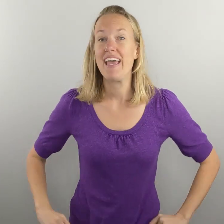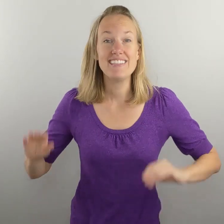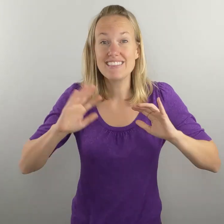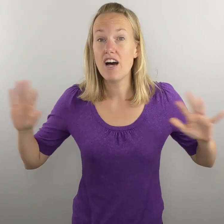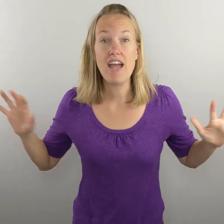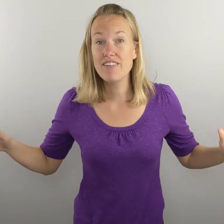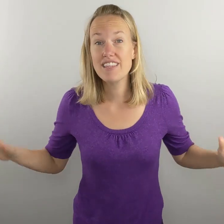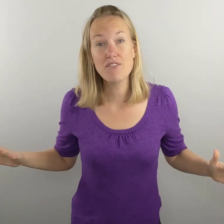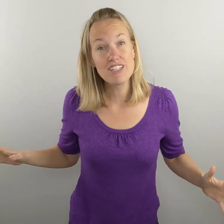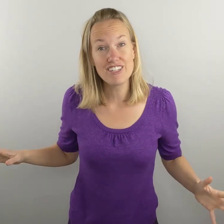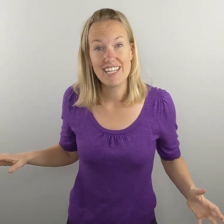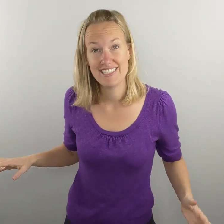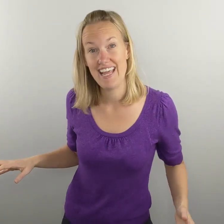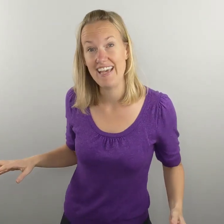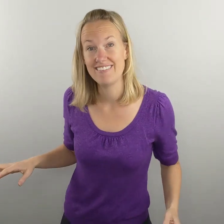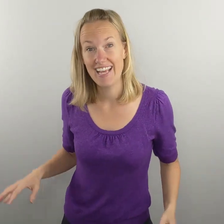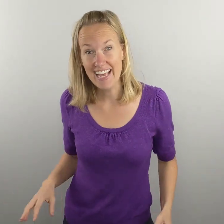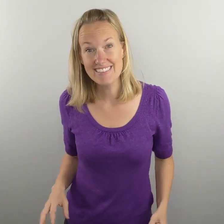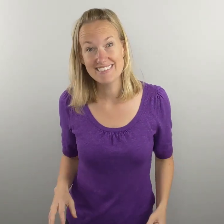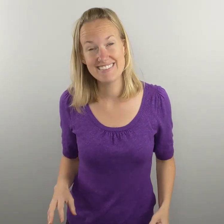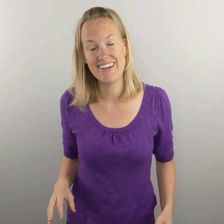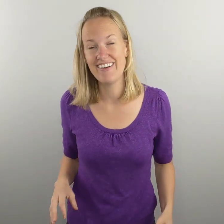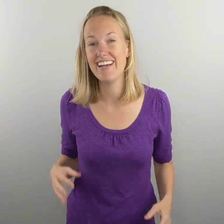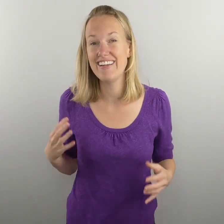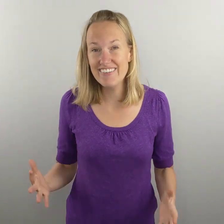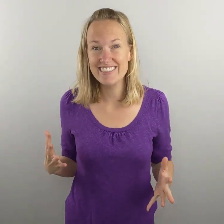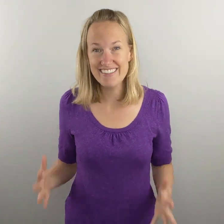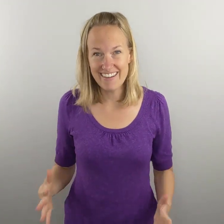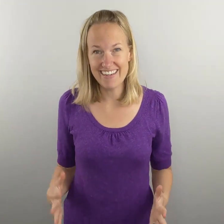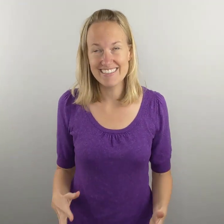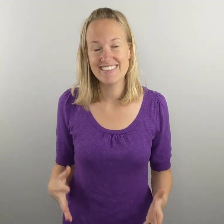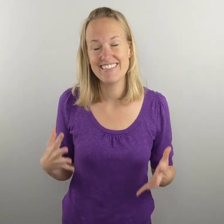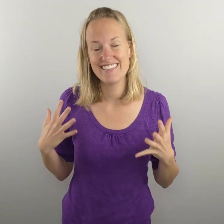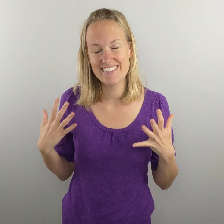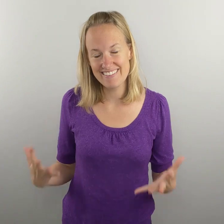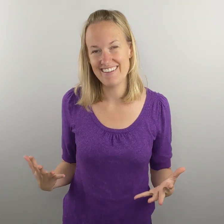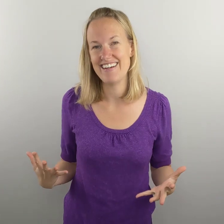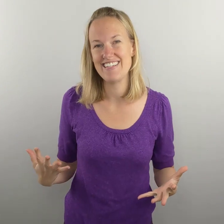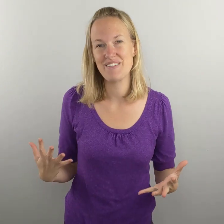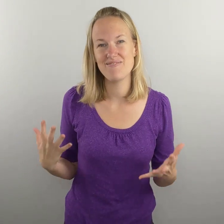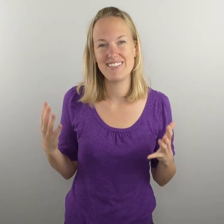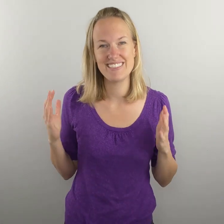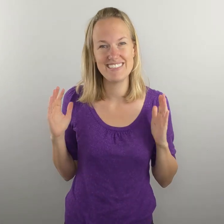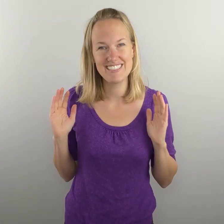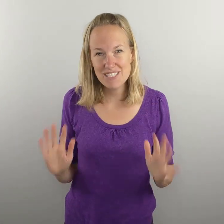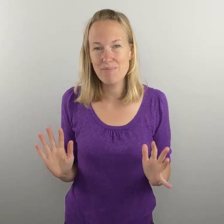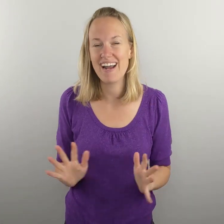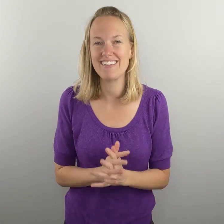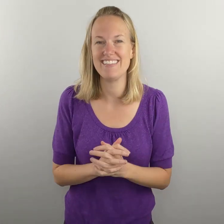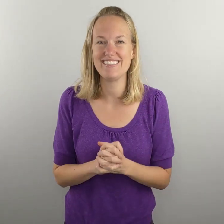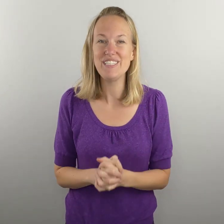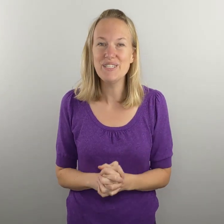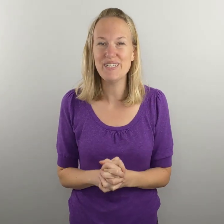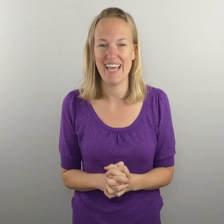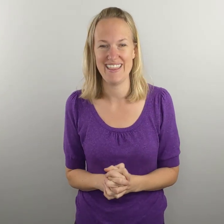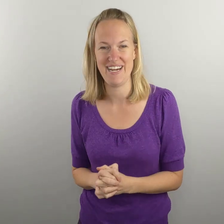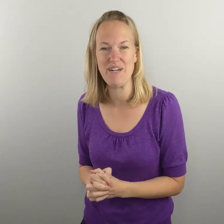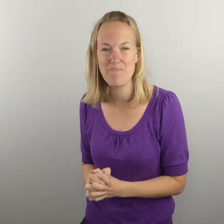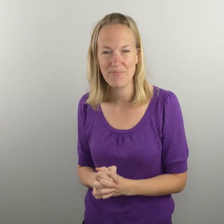That's all, everything we're learning today, okay? So I know it's a lot, but just practice, you'll get there.